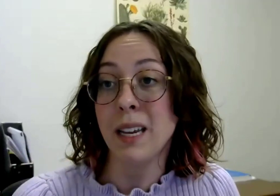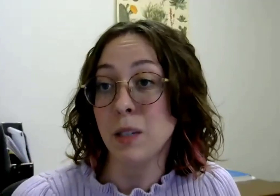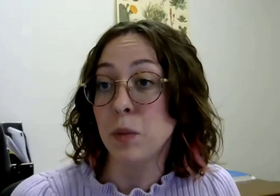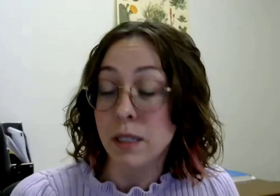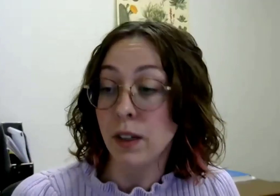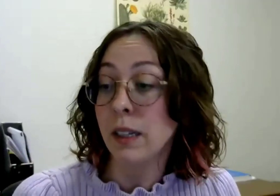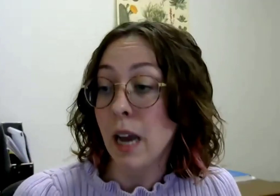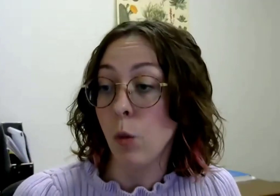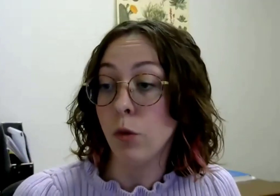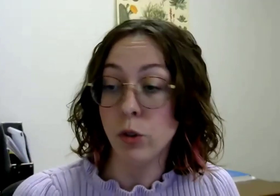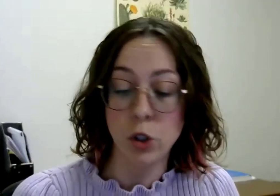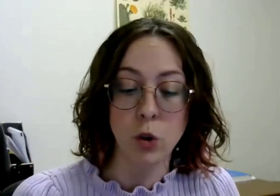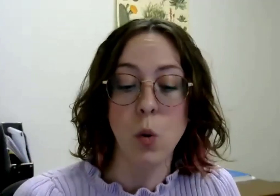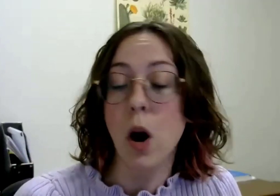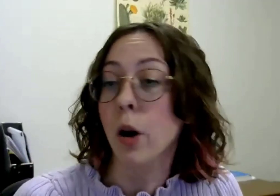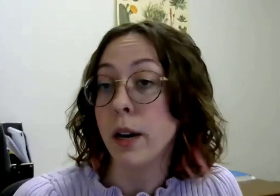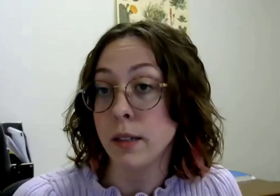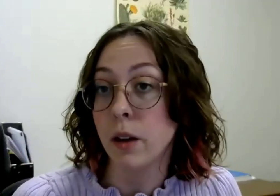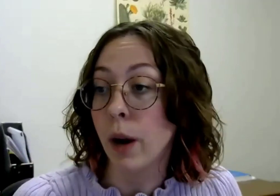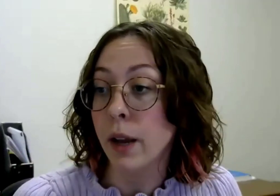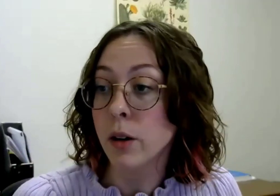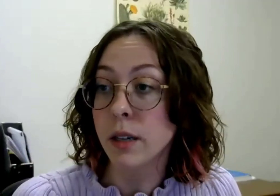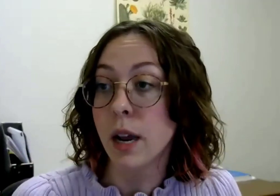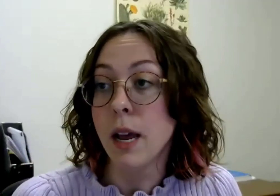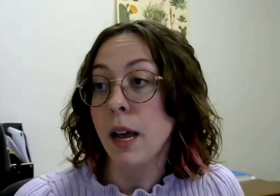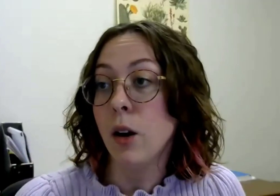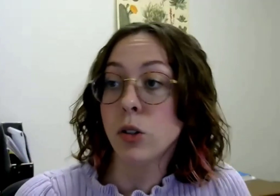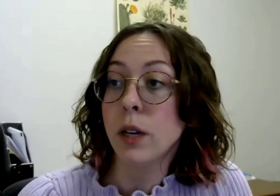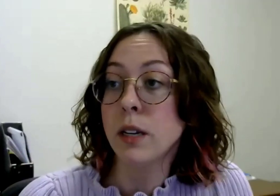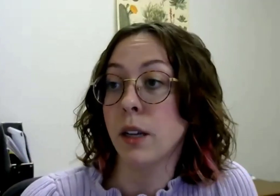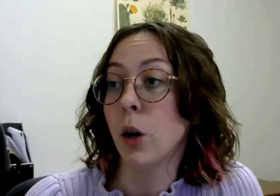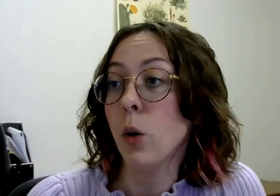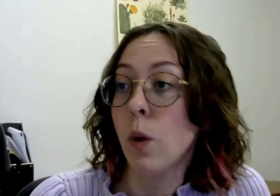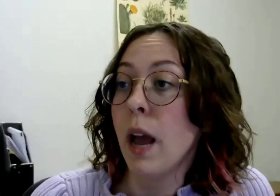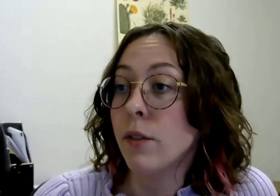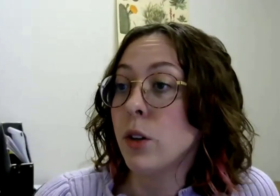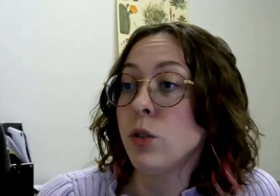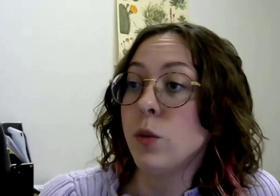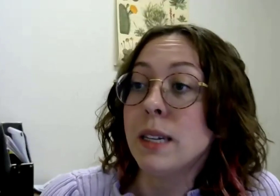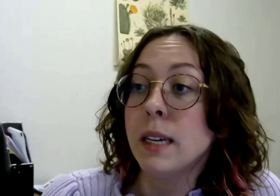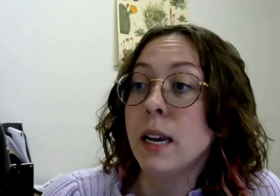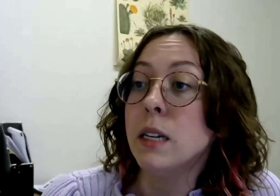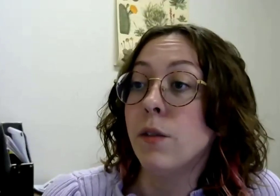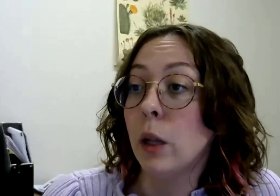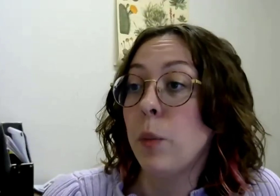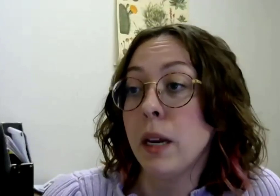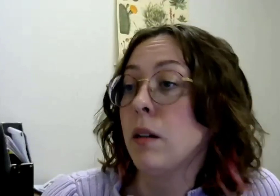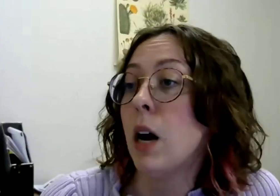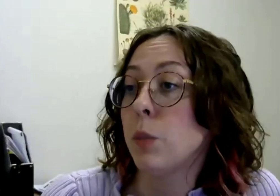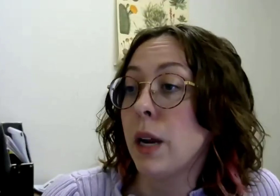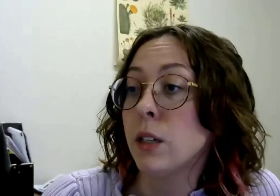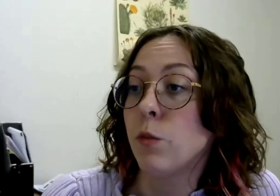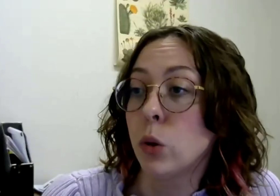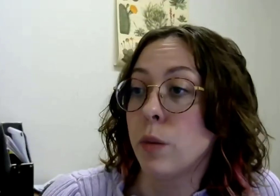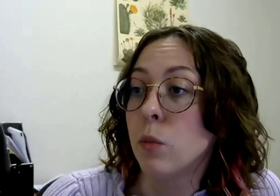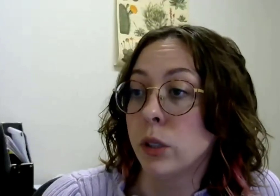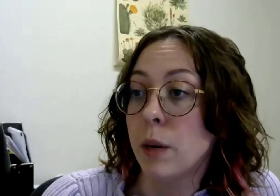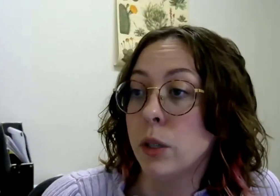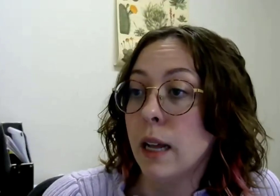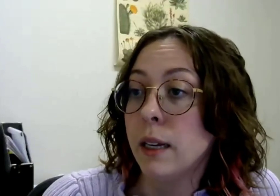multimodal feedback is specifically helpful to our ESL writers, and also consider what avenues do we see in developing